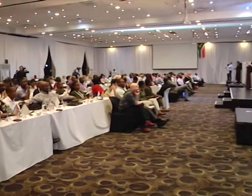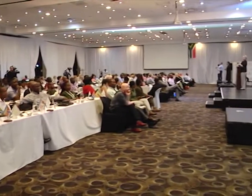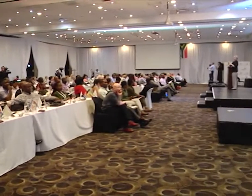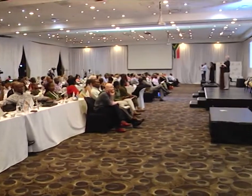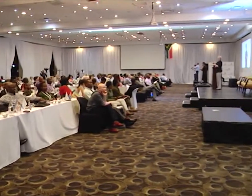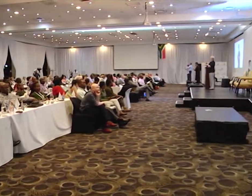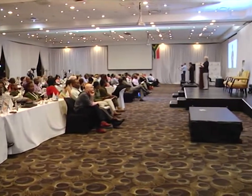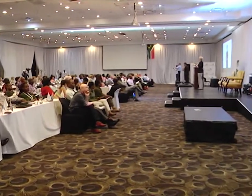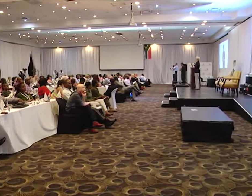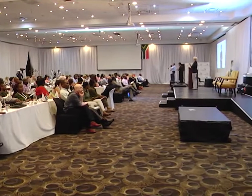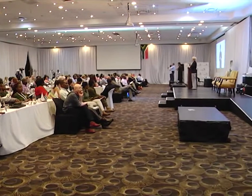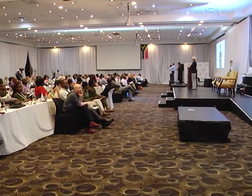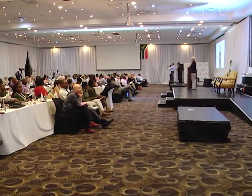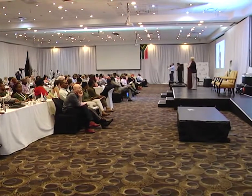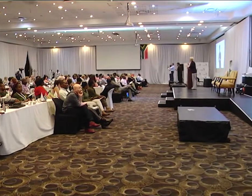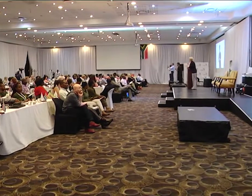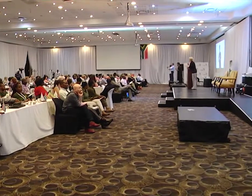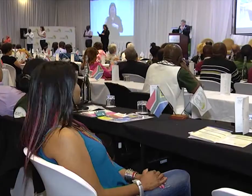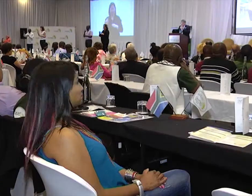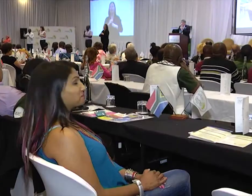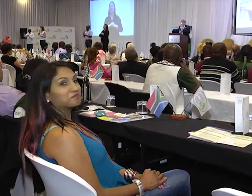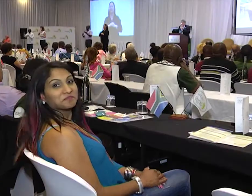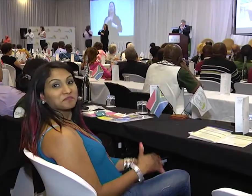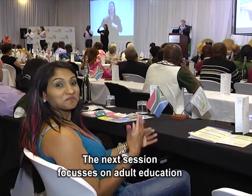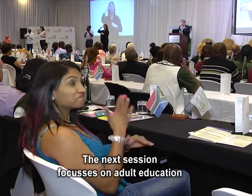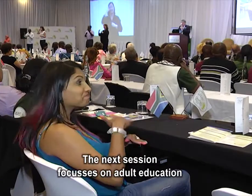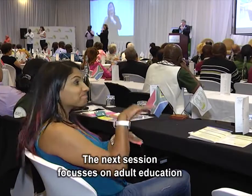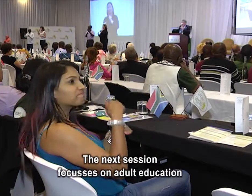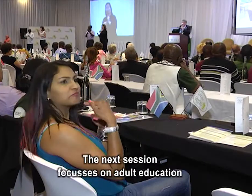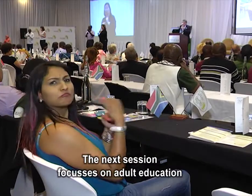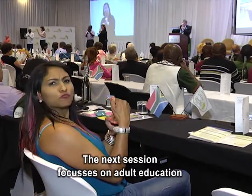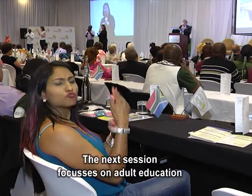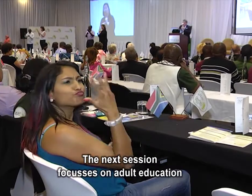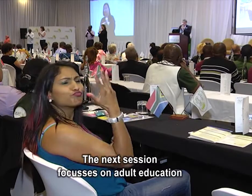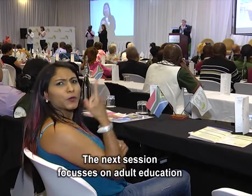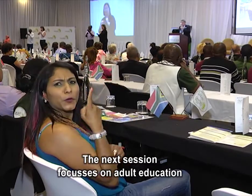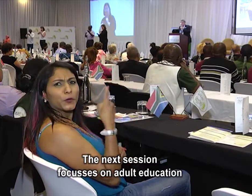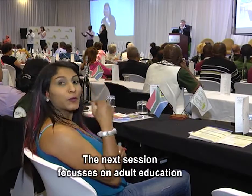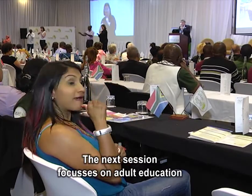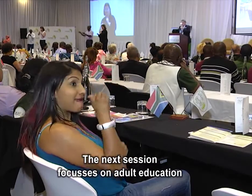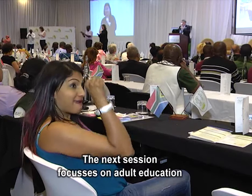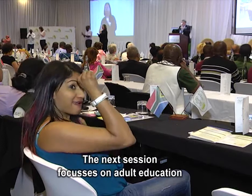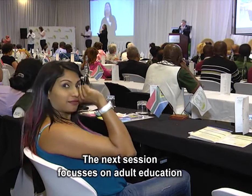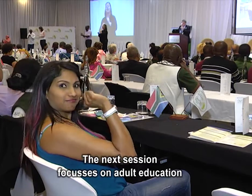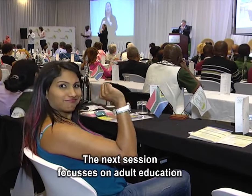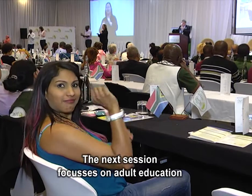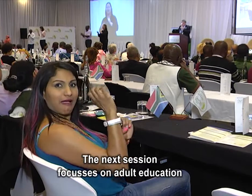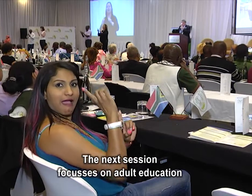85% of deaf people, and if you can think about the international population. The next session focuses on